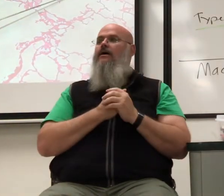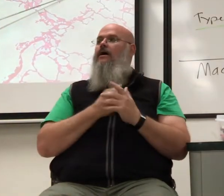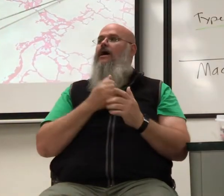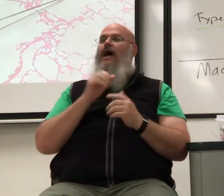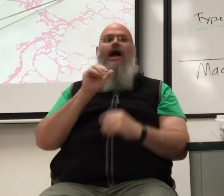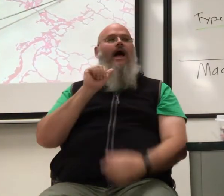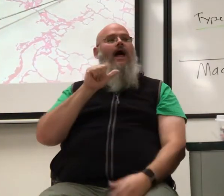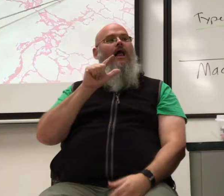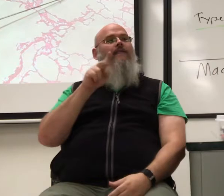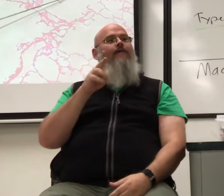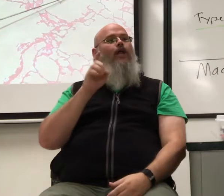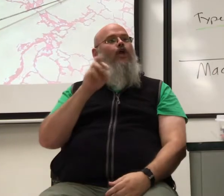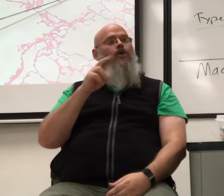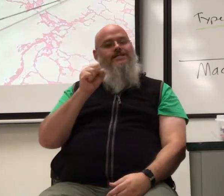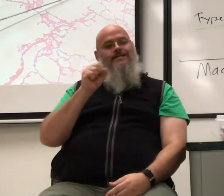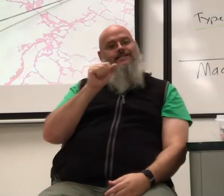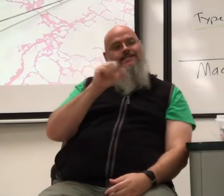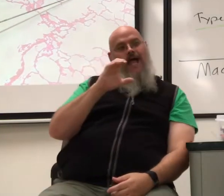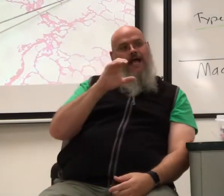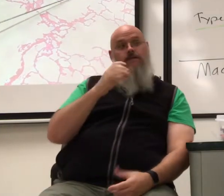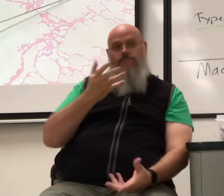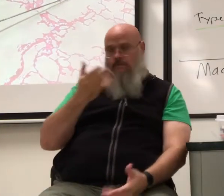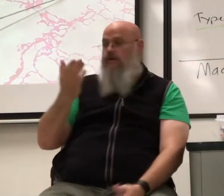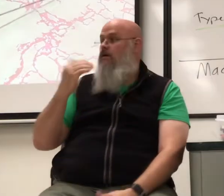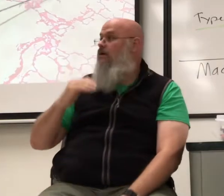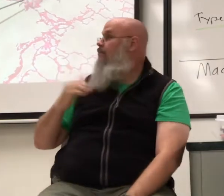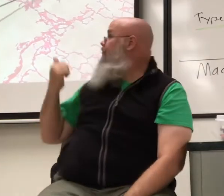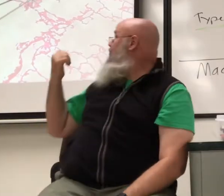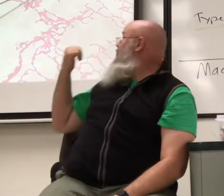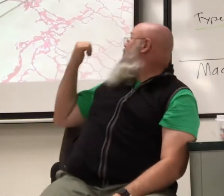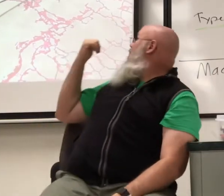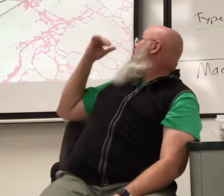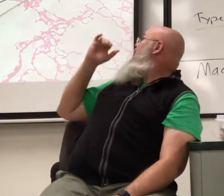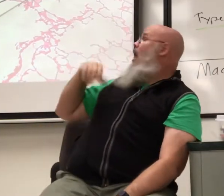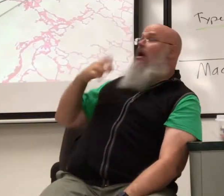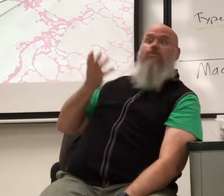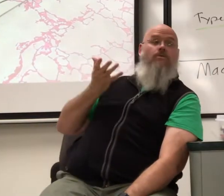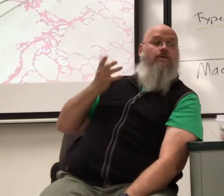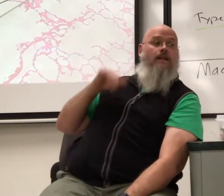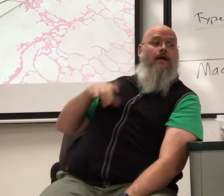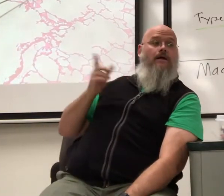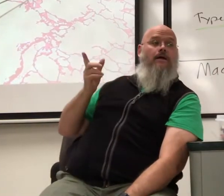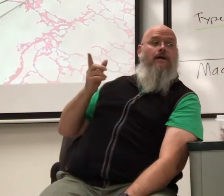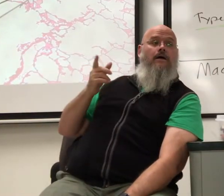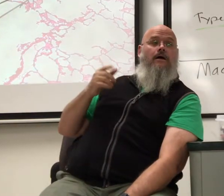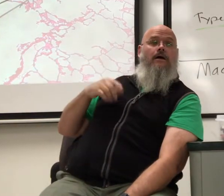Alveolar sac. But what if I point it right to, say, here?